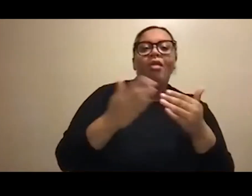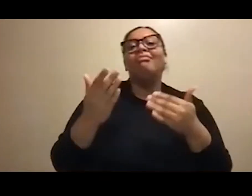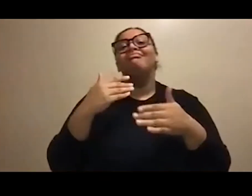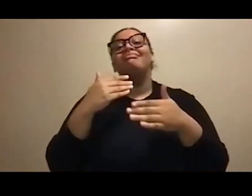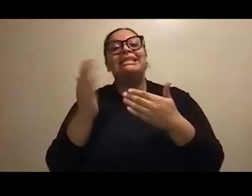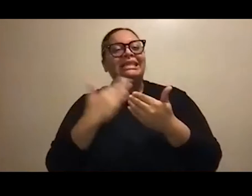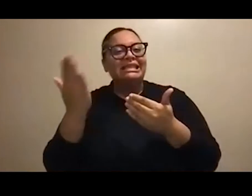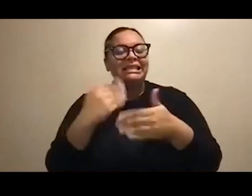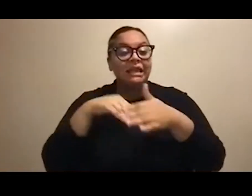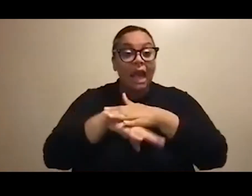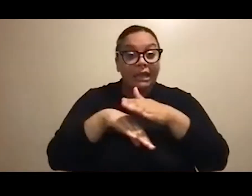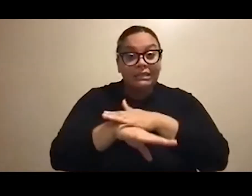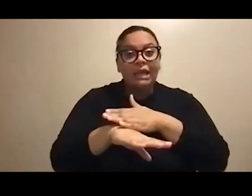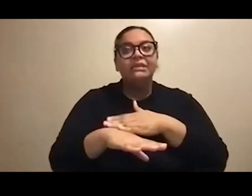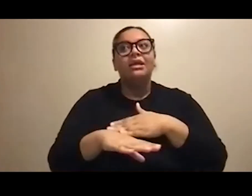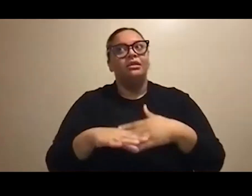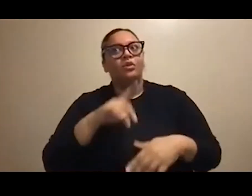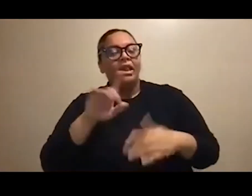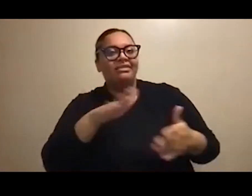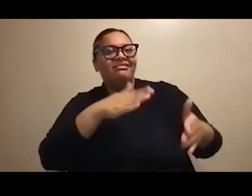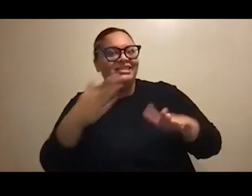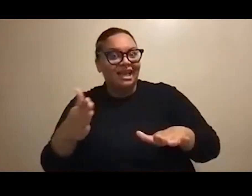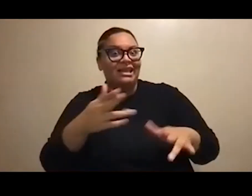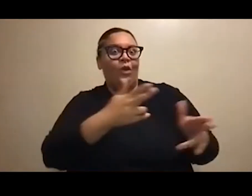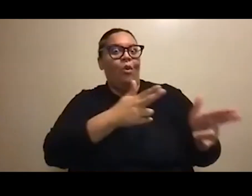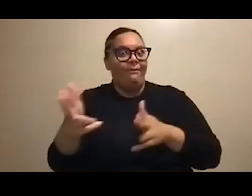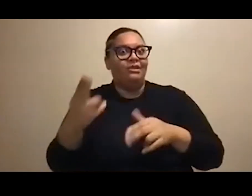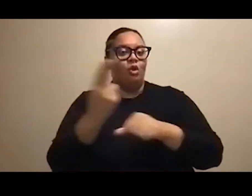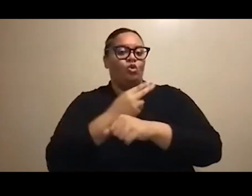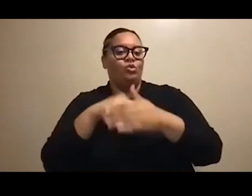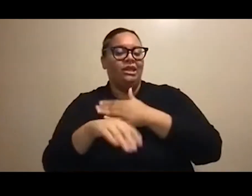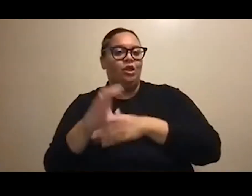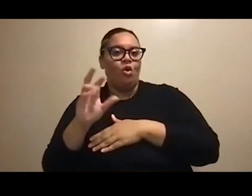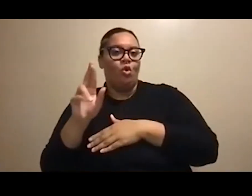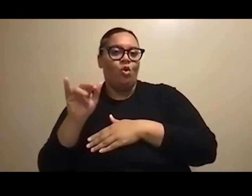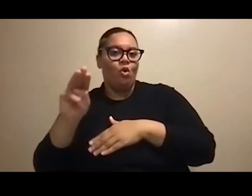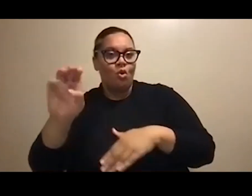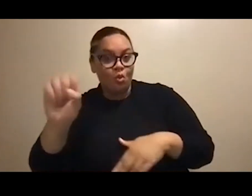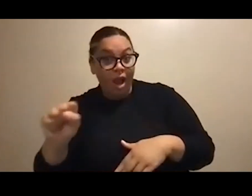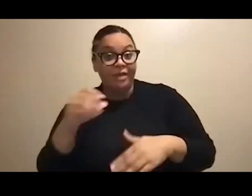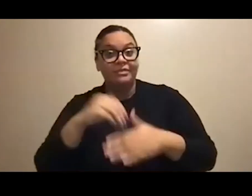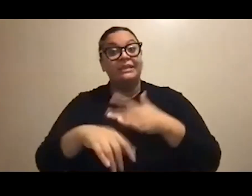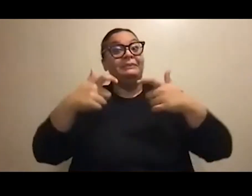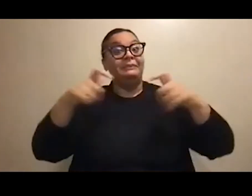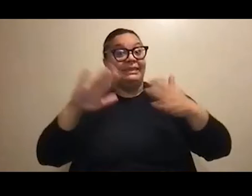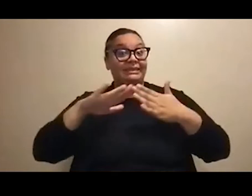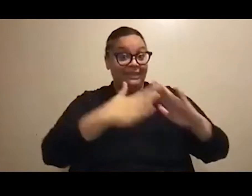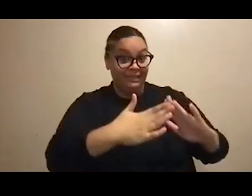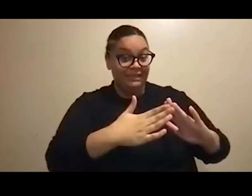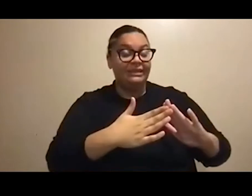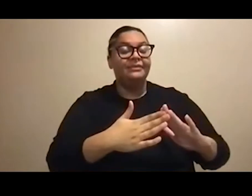deadly weapons that are used in most crime in major metropolitan areas. Kurt Vonnegut said